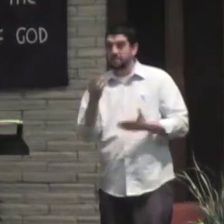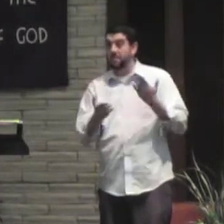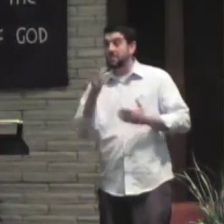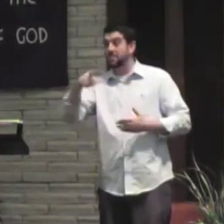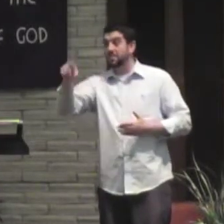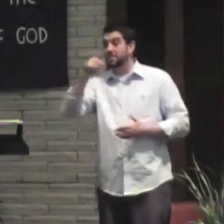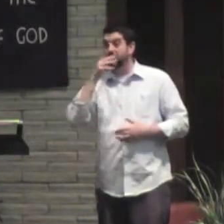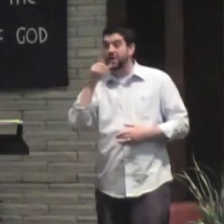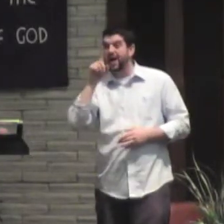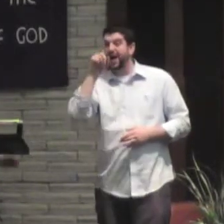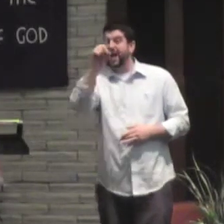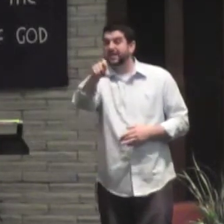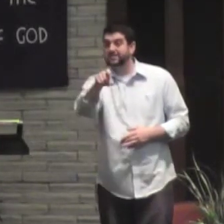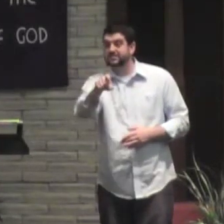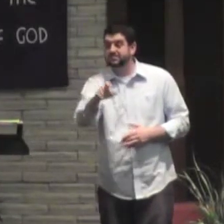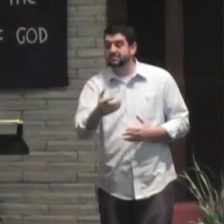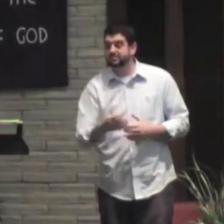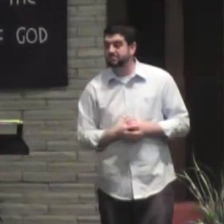about them.